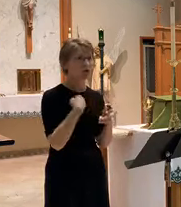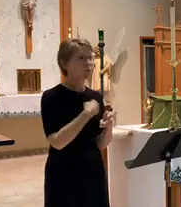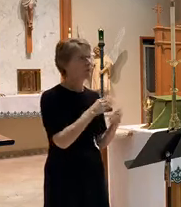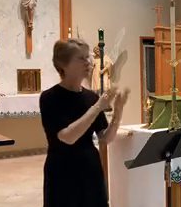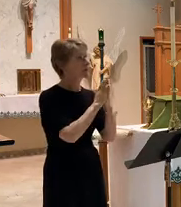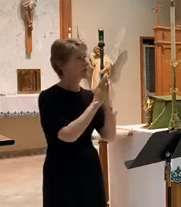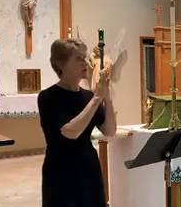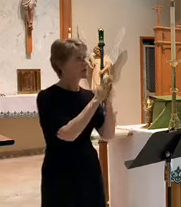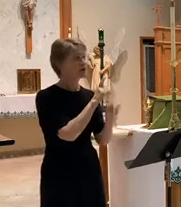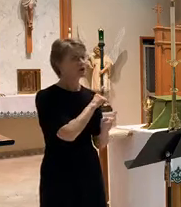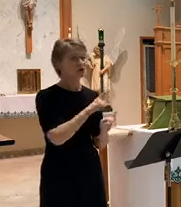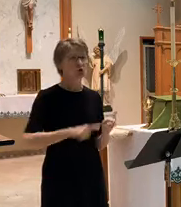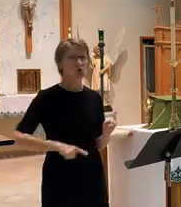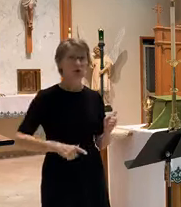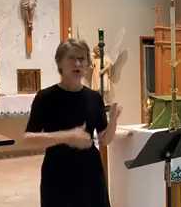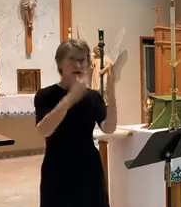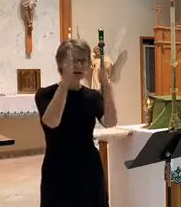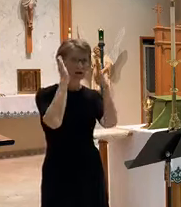Lord.